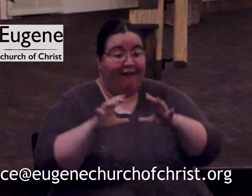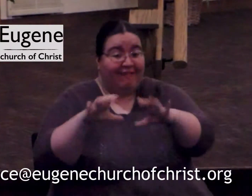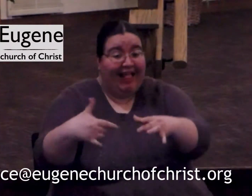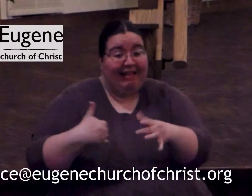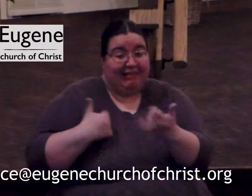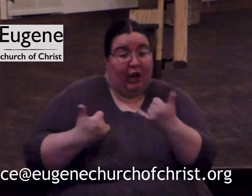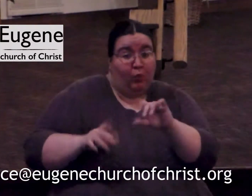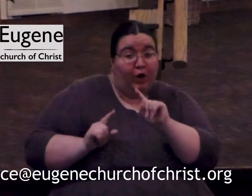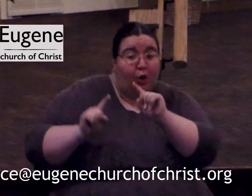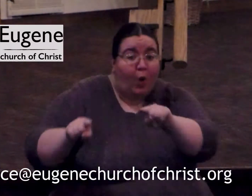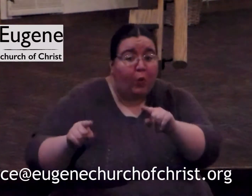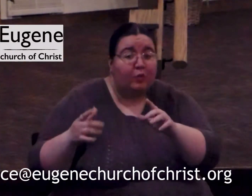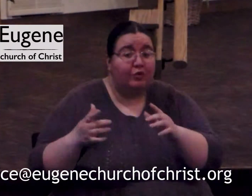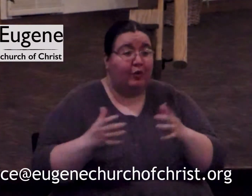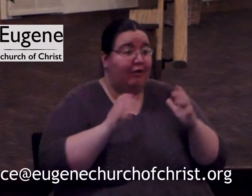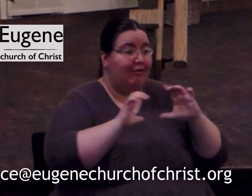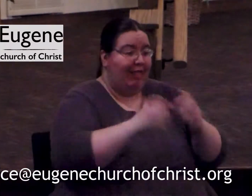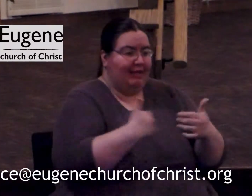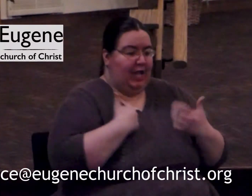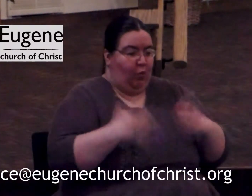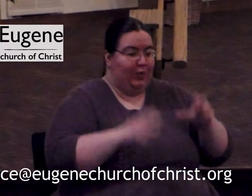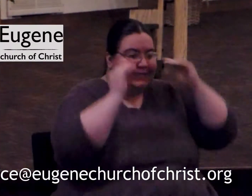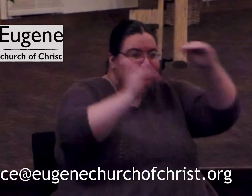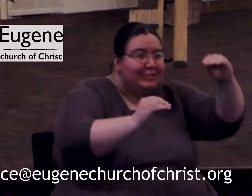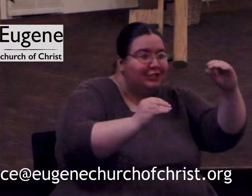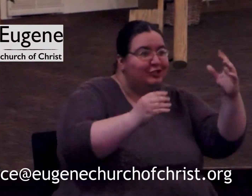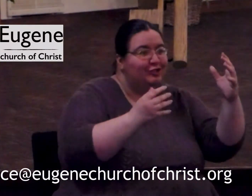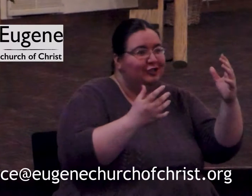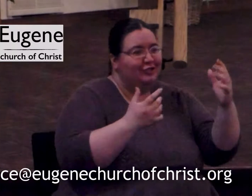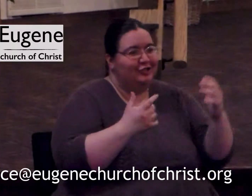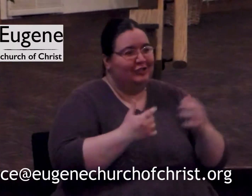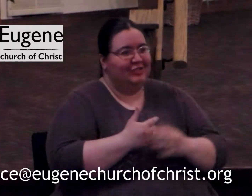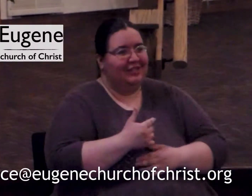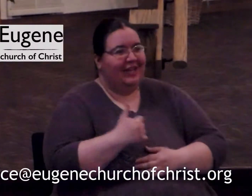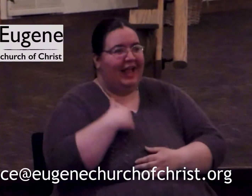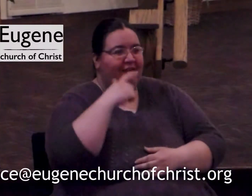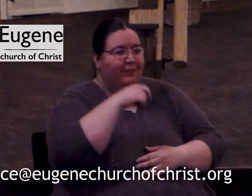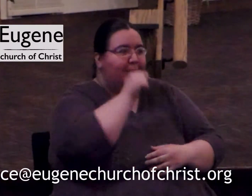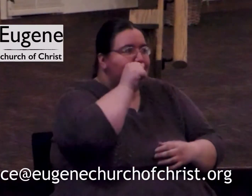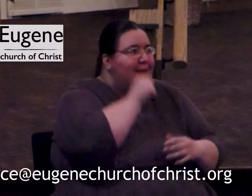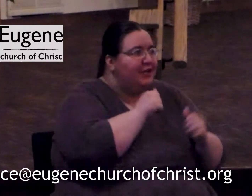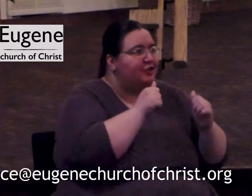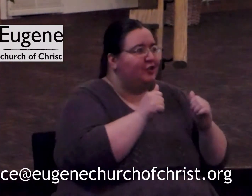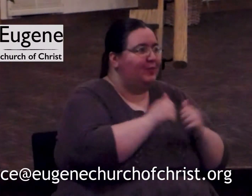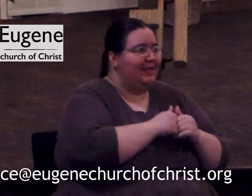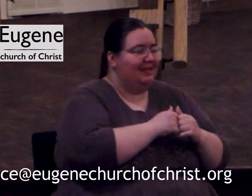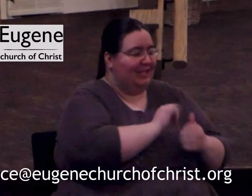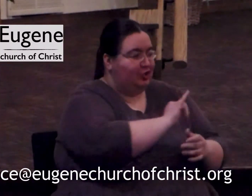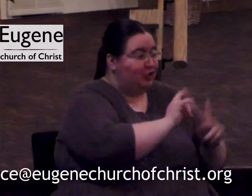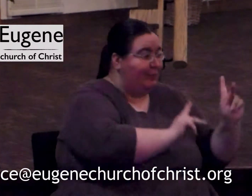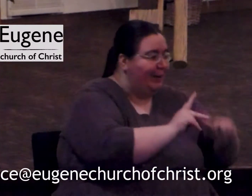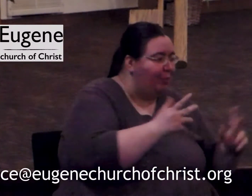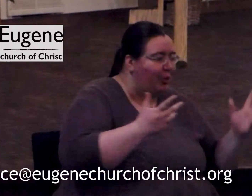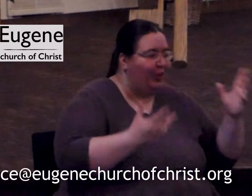like teaching. I'd like to be patient with middle schoolers this week, with insurance people this week, whoever it might be.